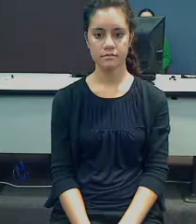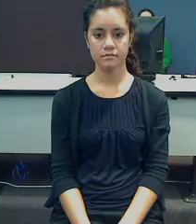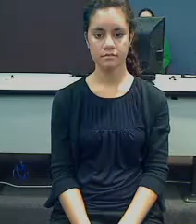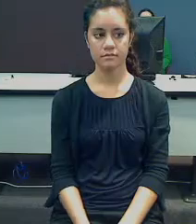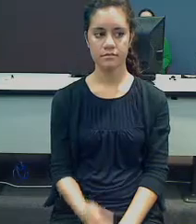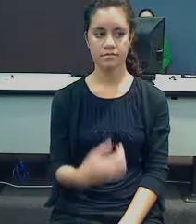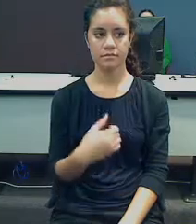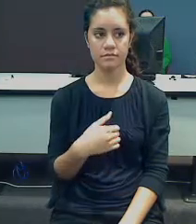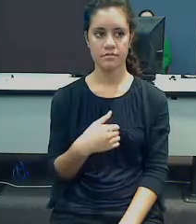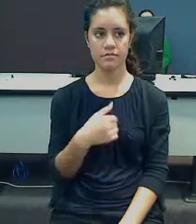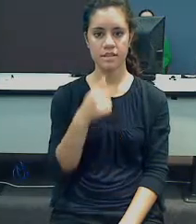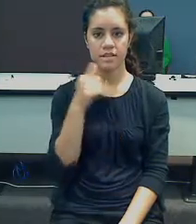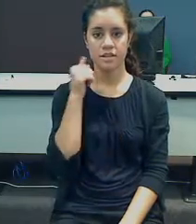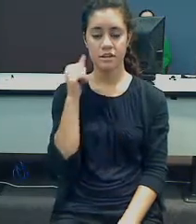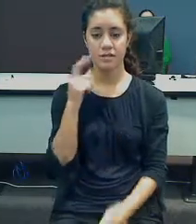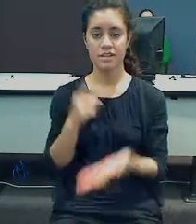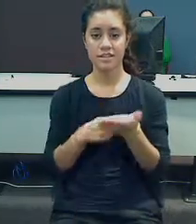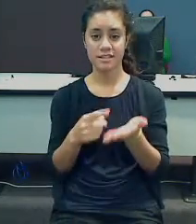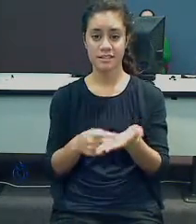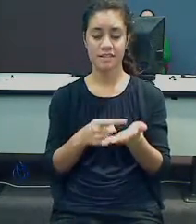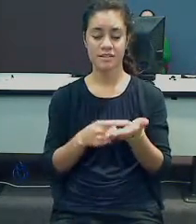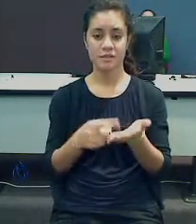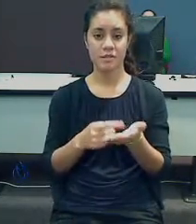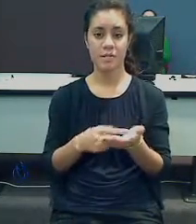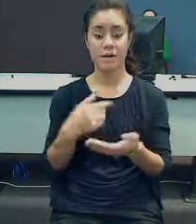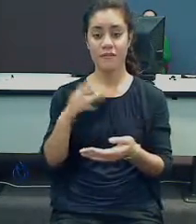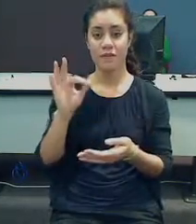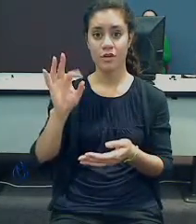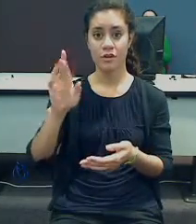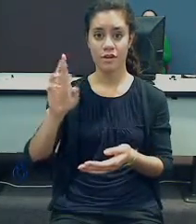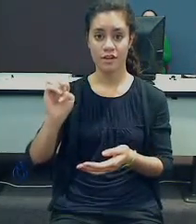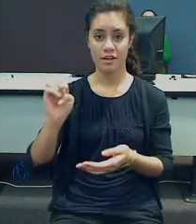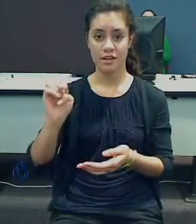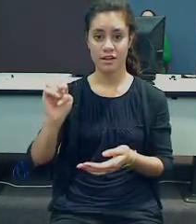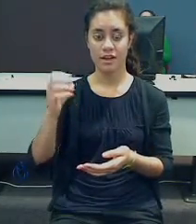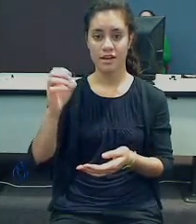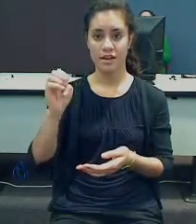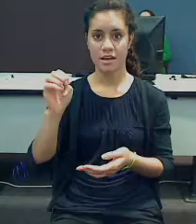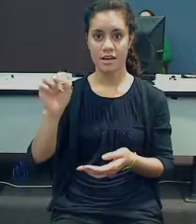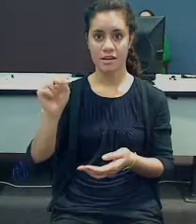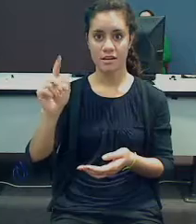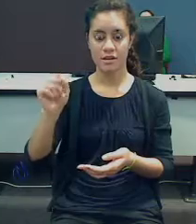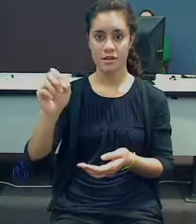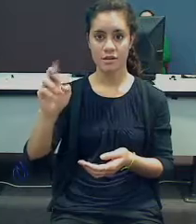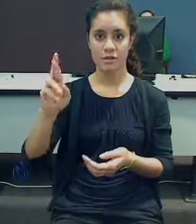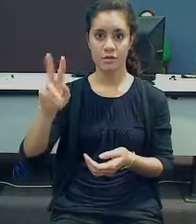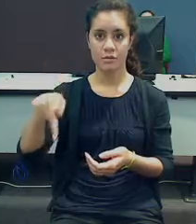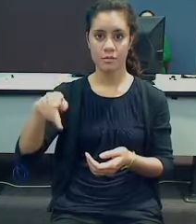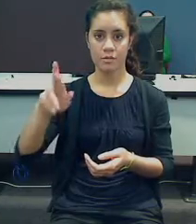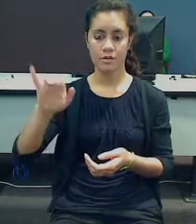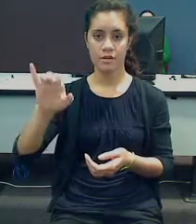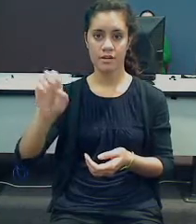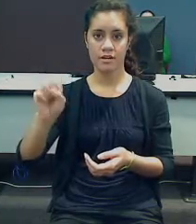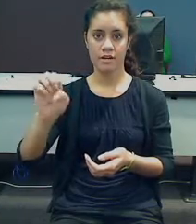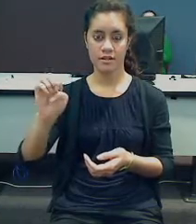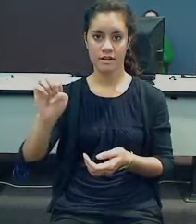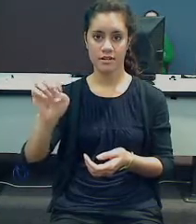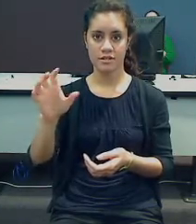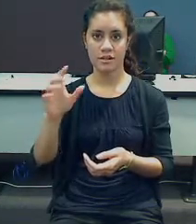enterprise and how free enterprise is a concept in American history that really is one of the principles of